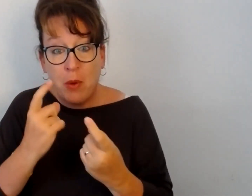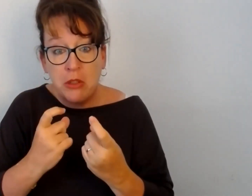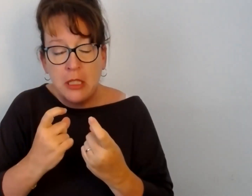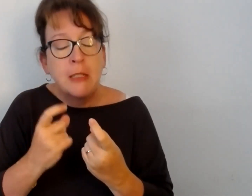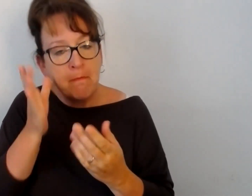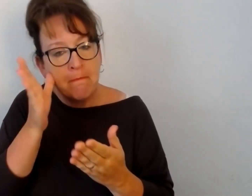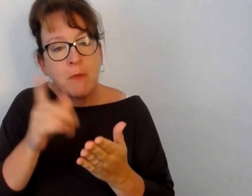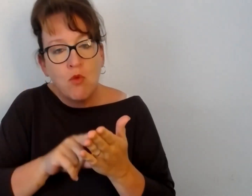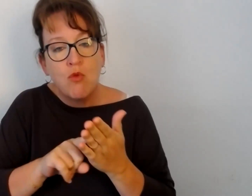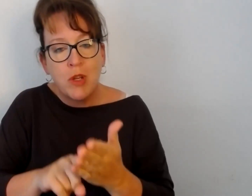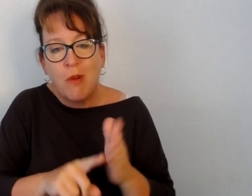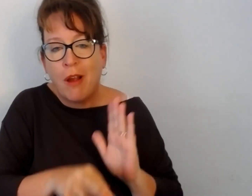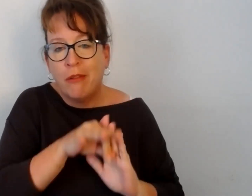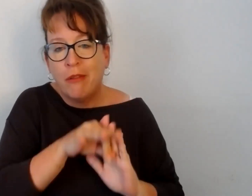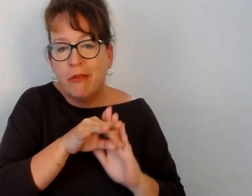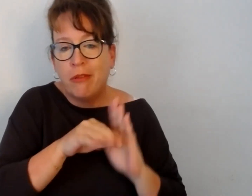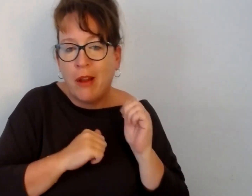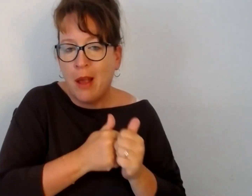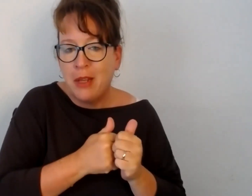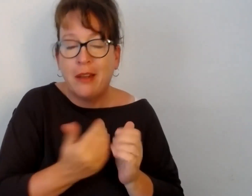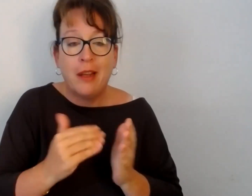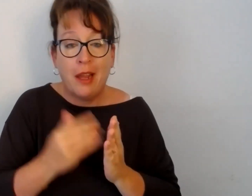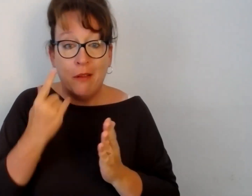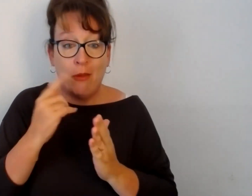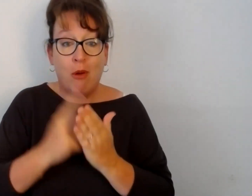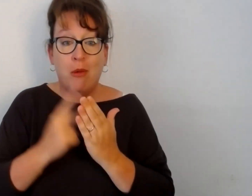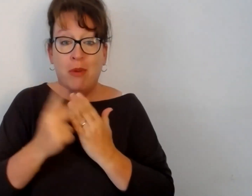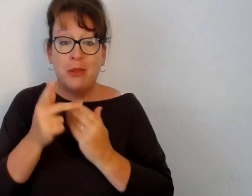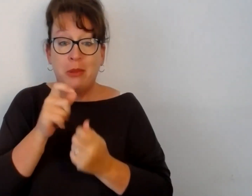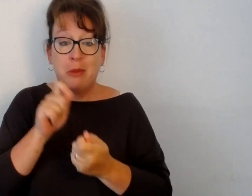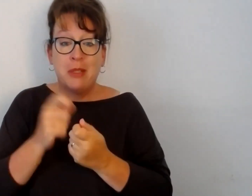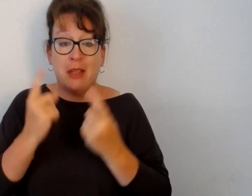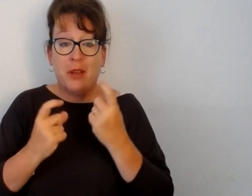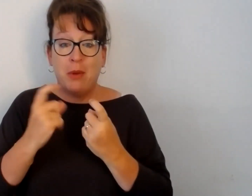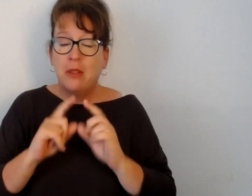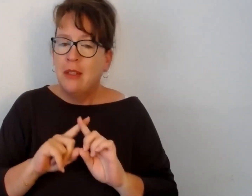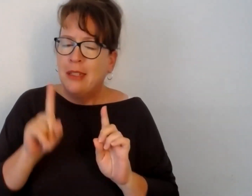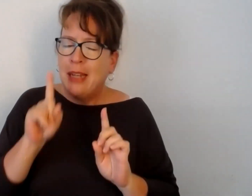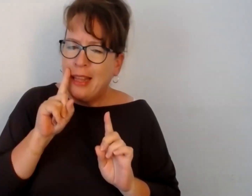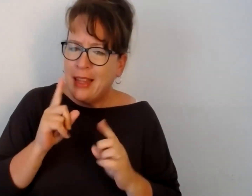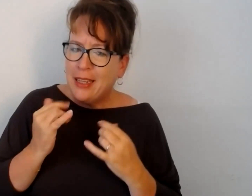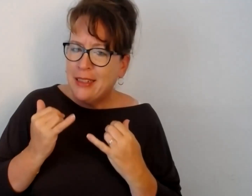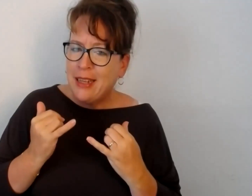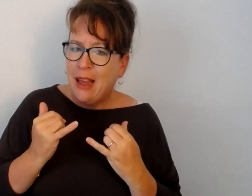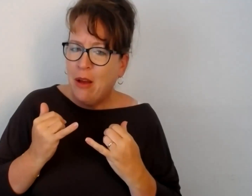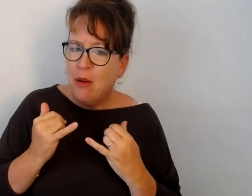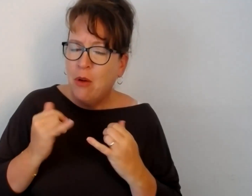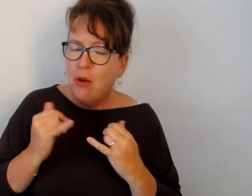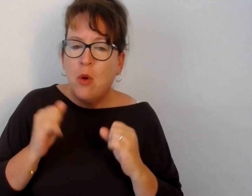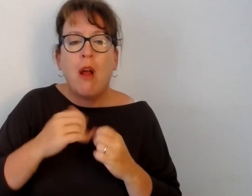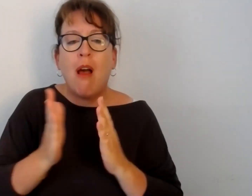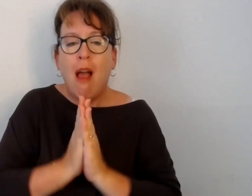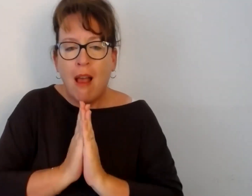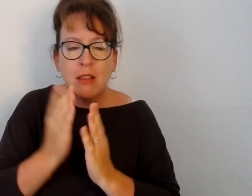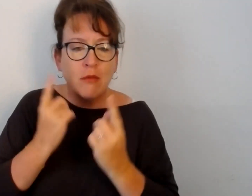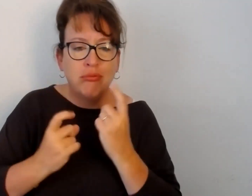are any updates for any project specific questions. But I think we'll go through the questions